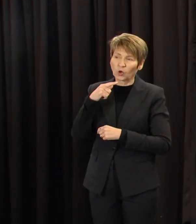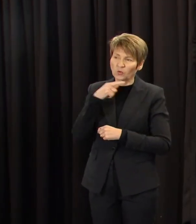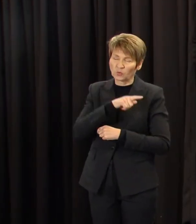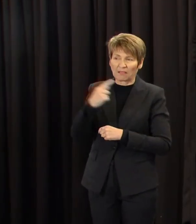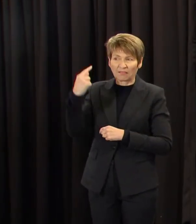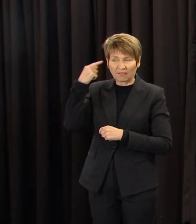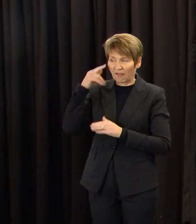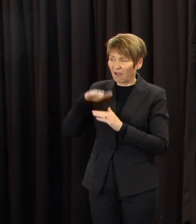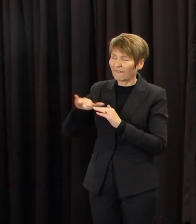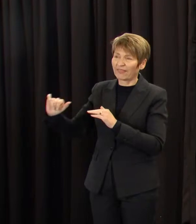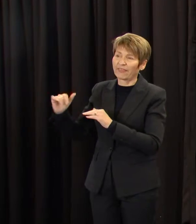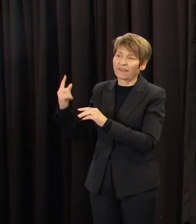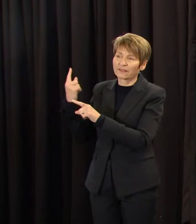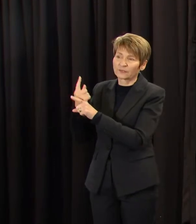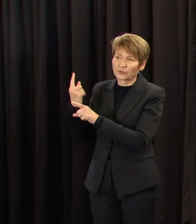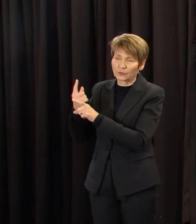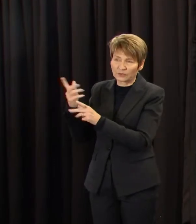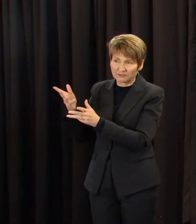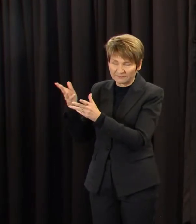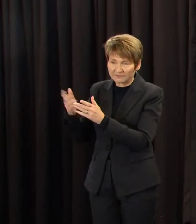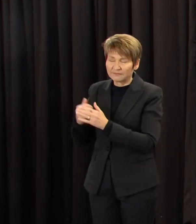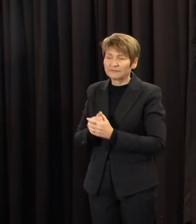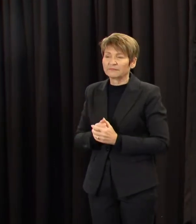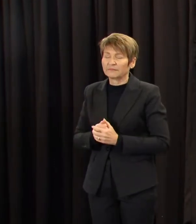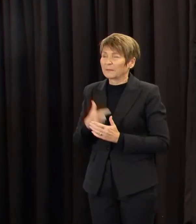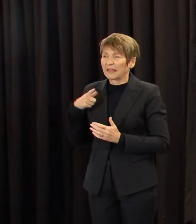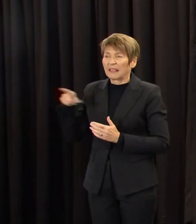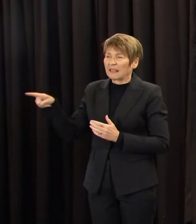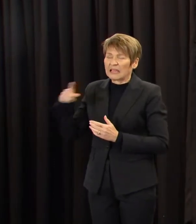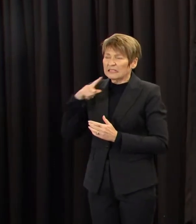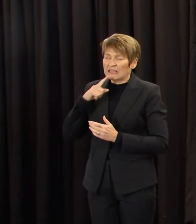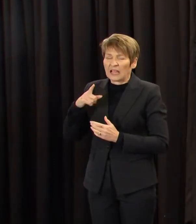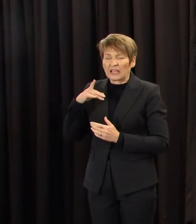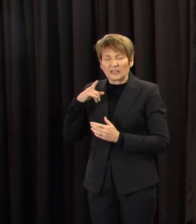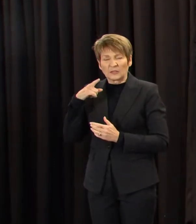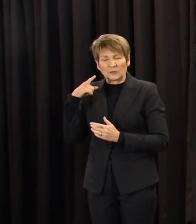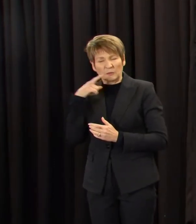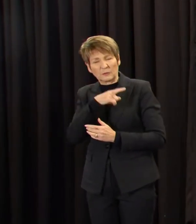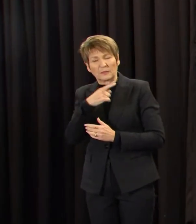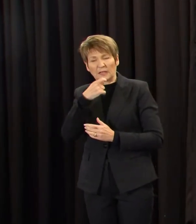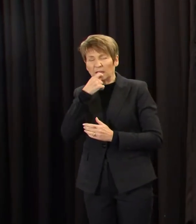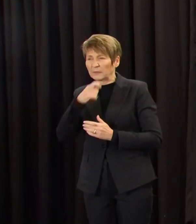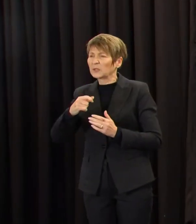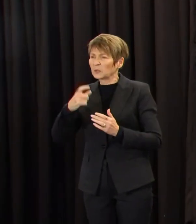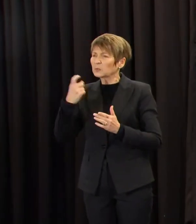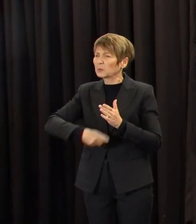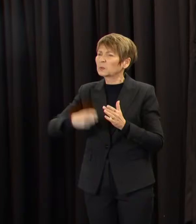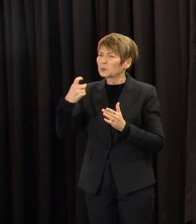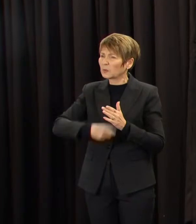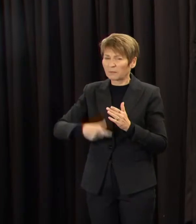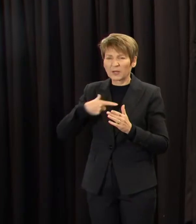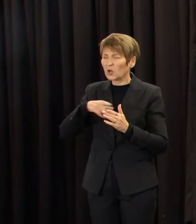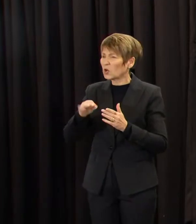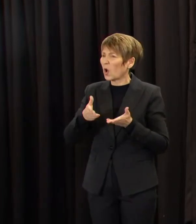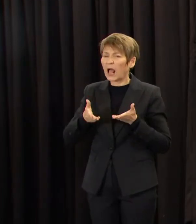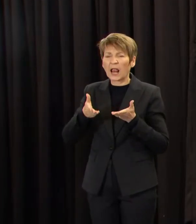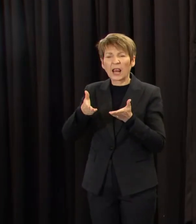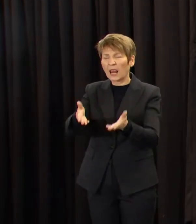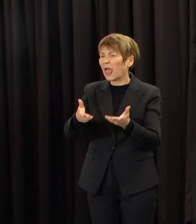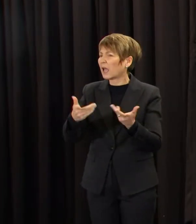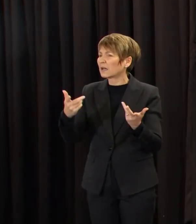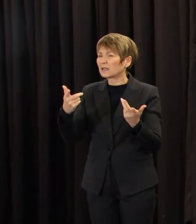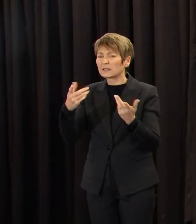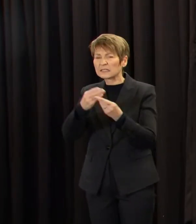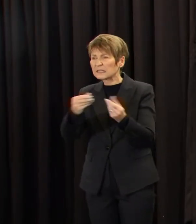on those compassionate cases that come to us, they're heartbreaking decisions, and any suggestion that they're not compassionate in the decisions they make